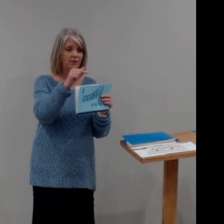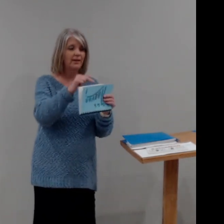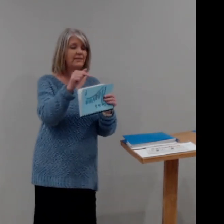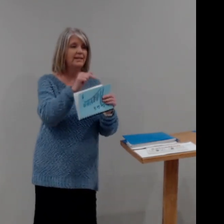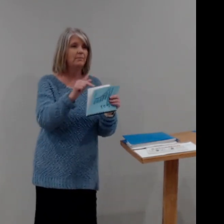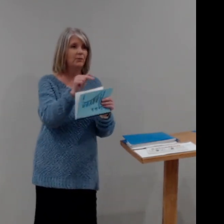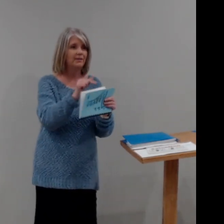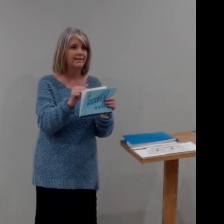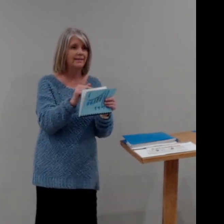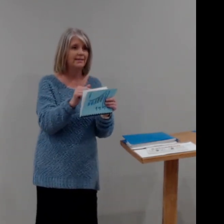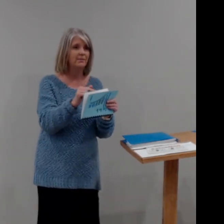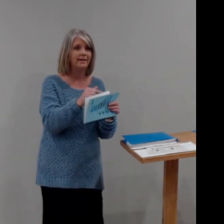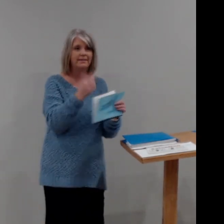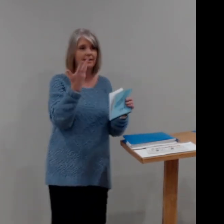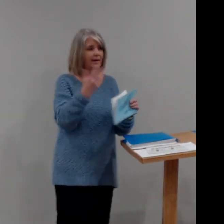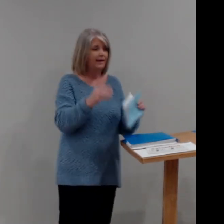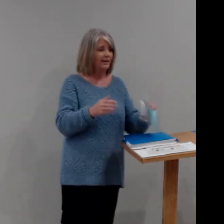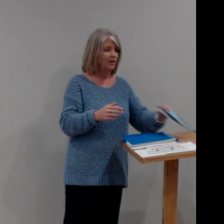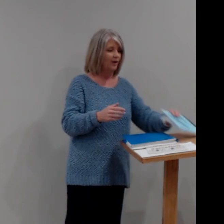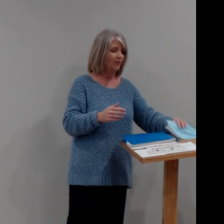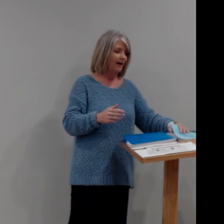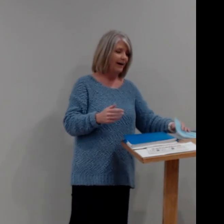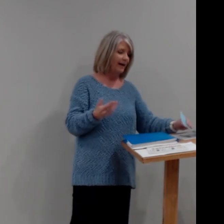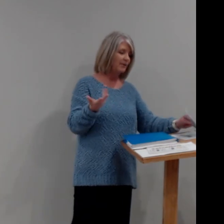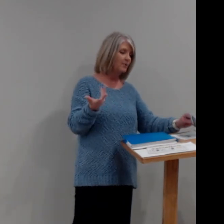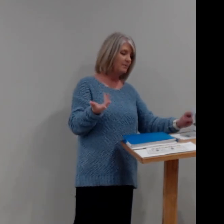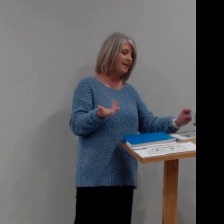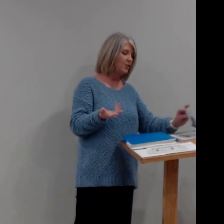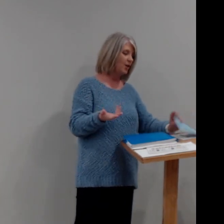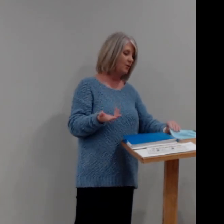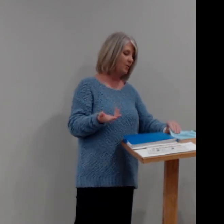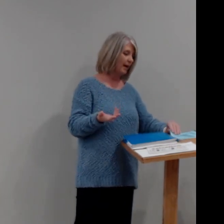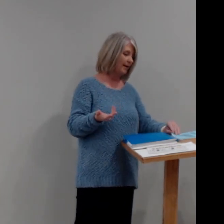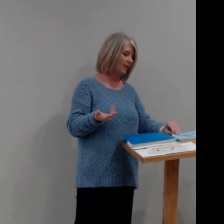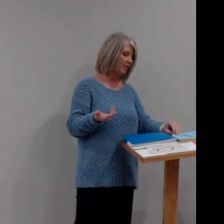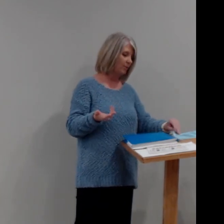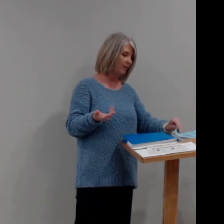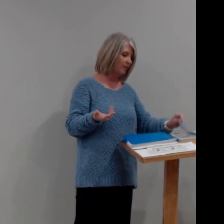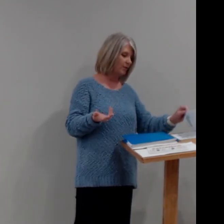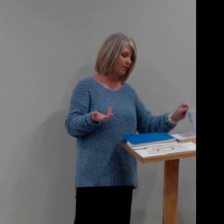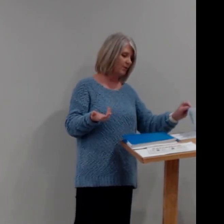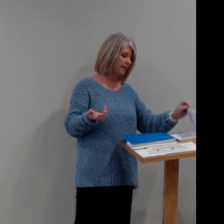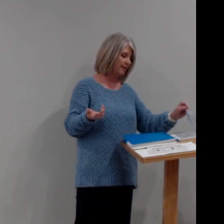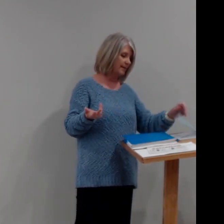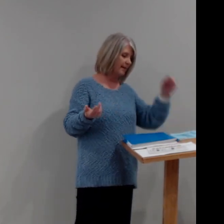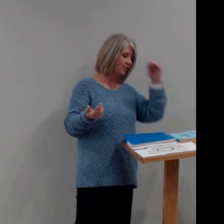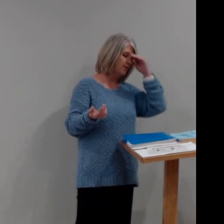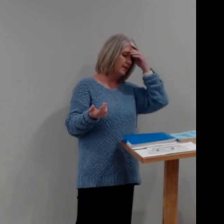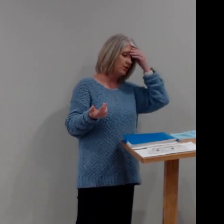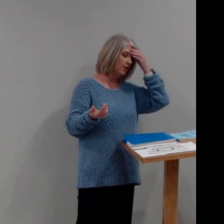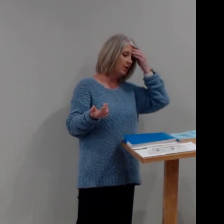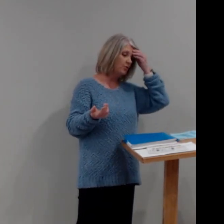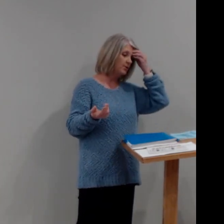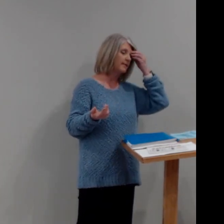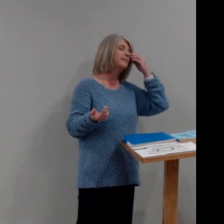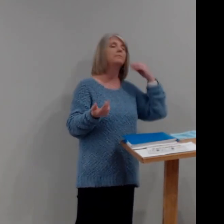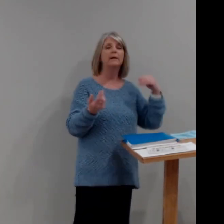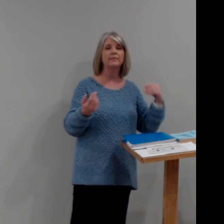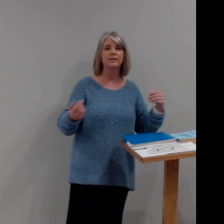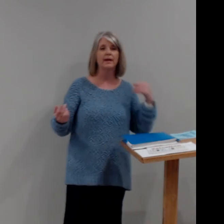have to tell me what this is because, you know, and we made a joke. I know that one of the girls that signed, she said, you know, she said, sometimes I just have to